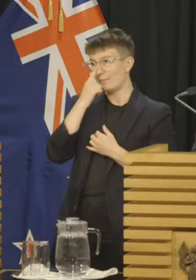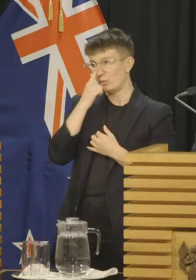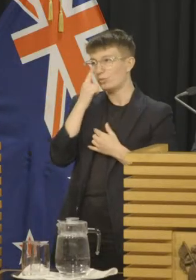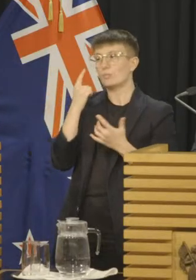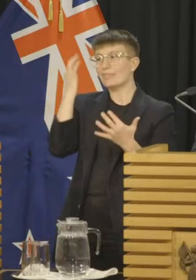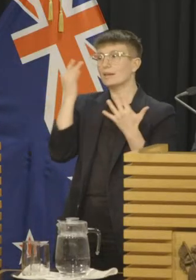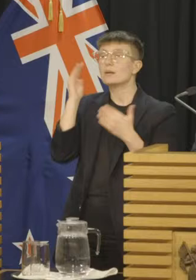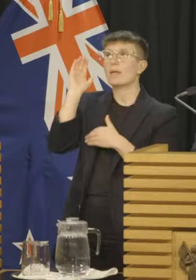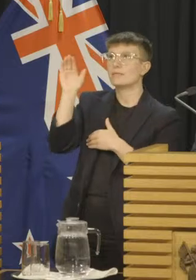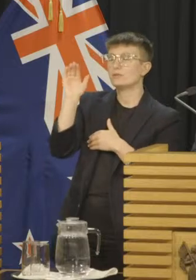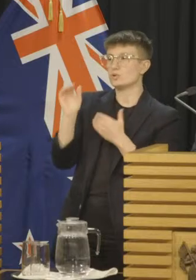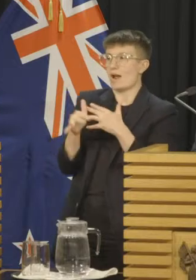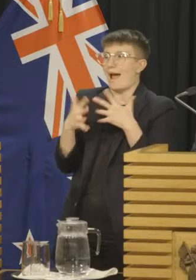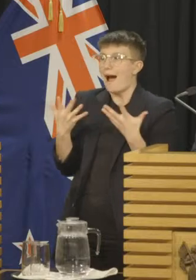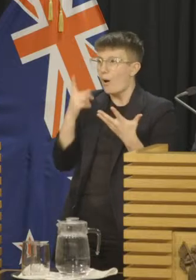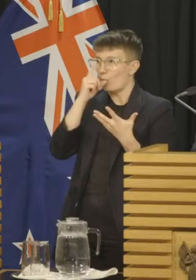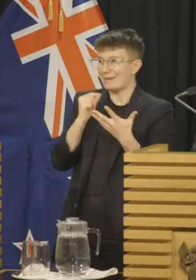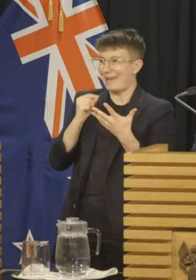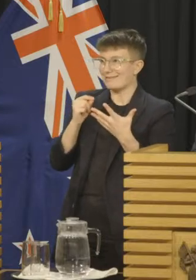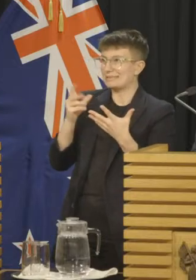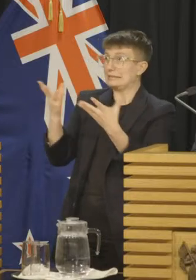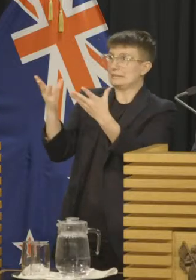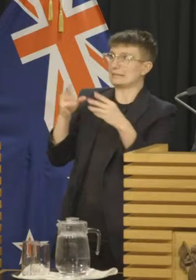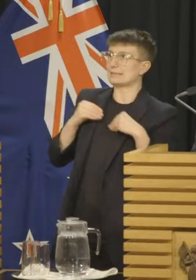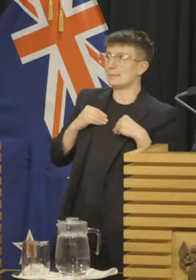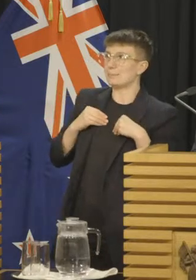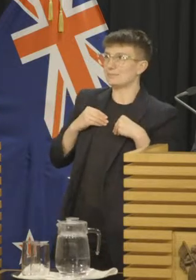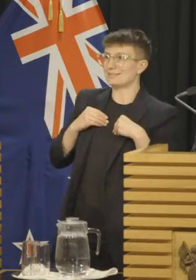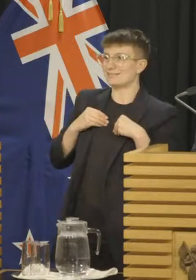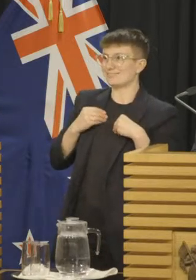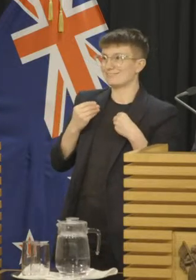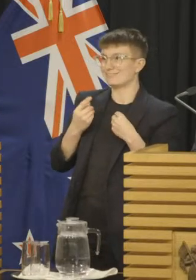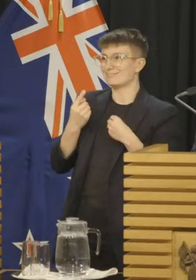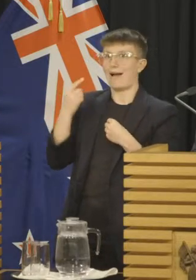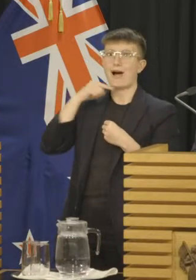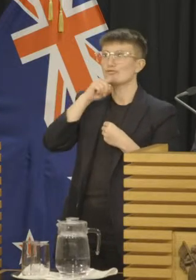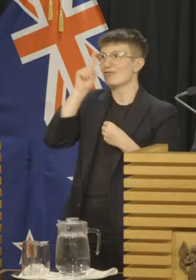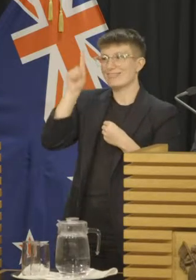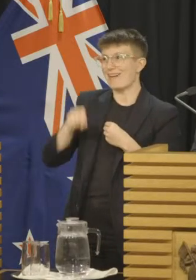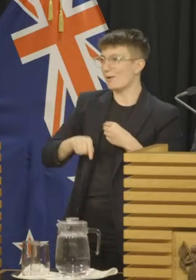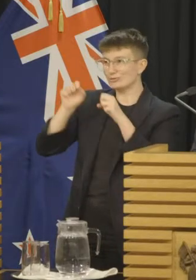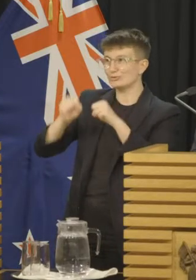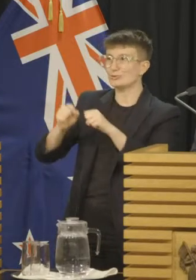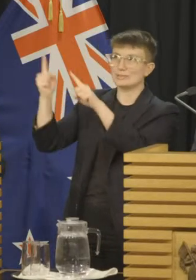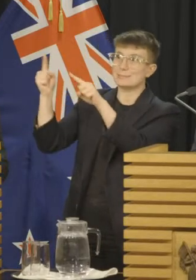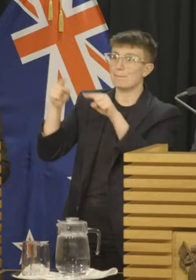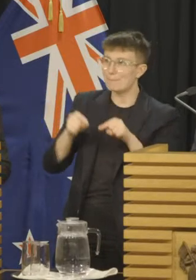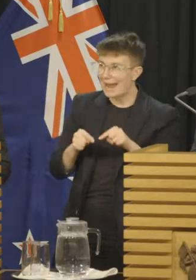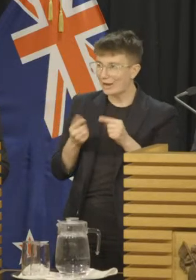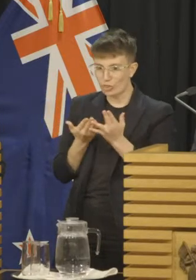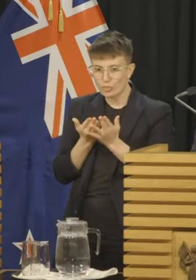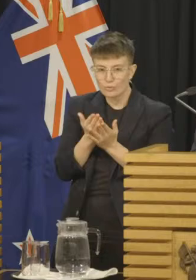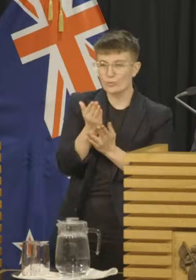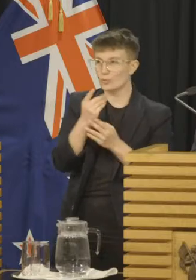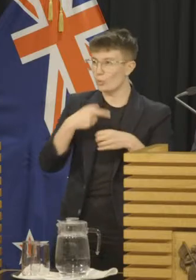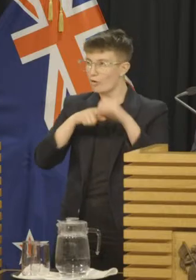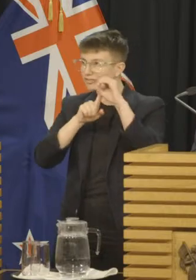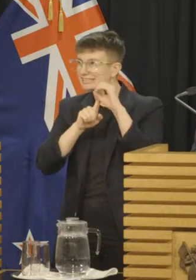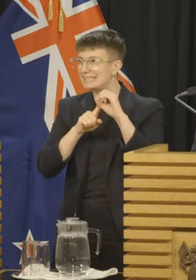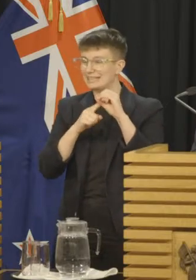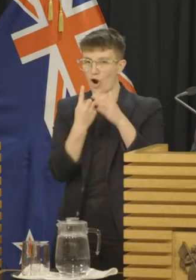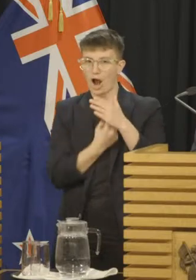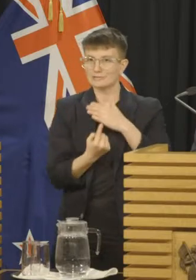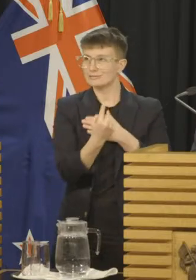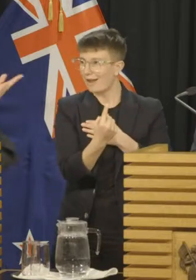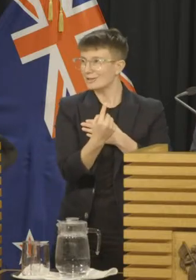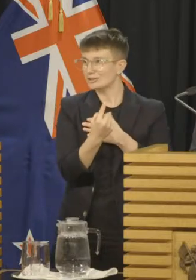as part of quarantine, but that is not something that we can safely do immediately. That is going to take some time, and we will need to continue to work with